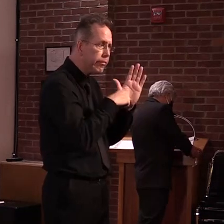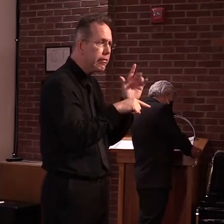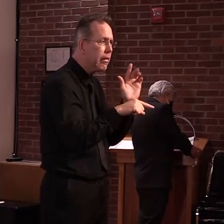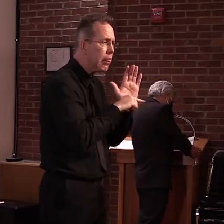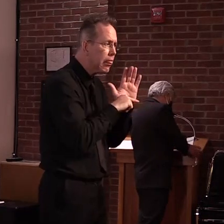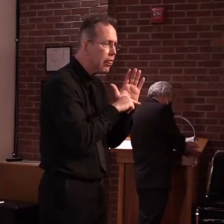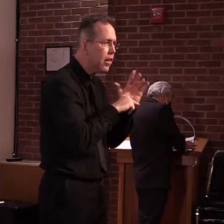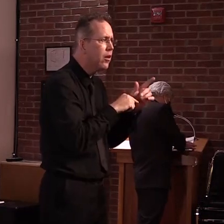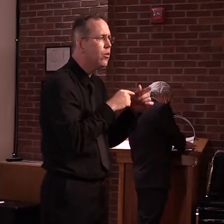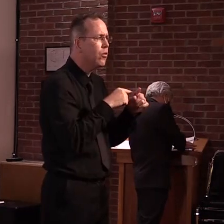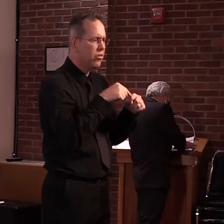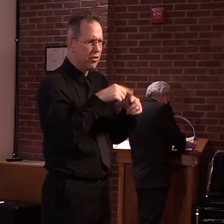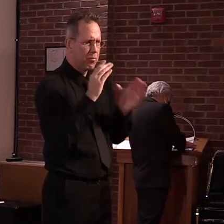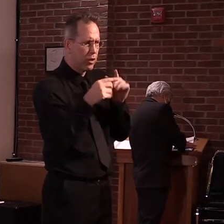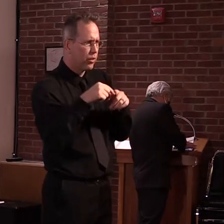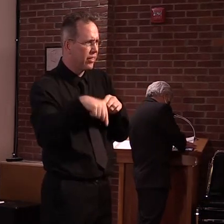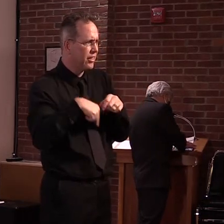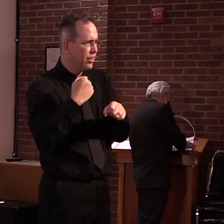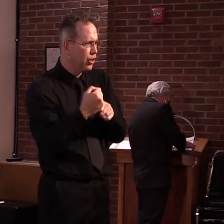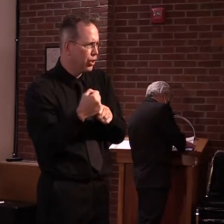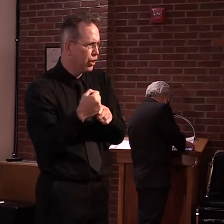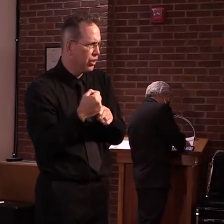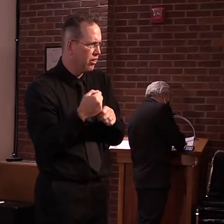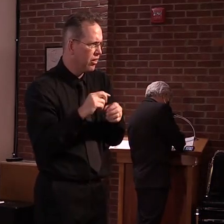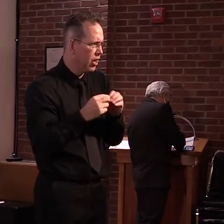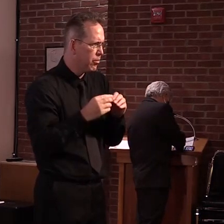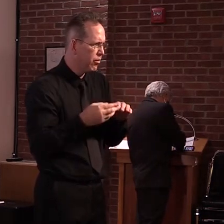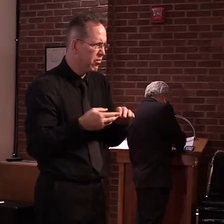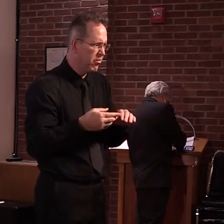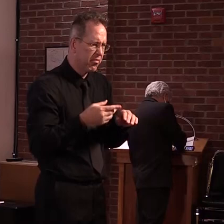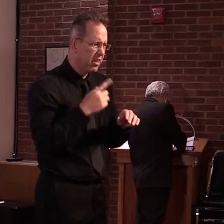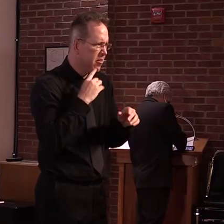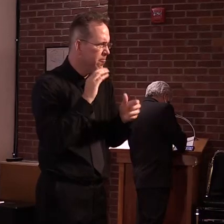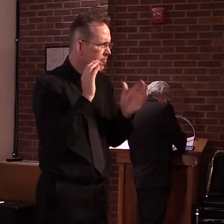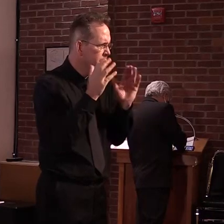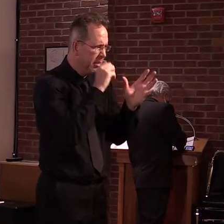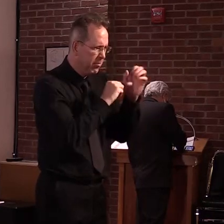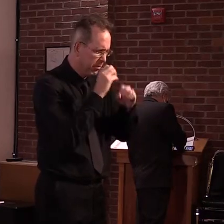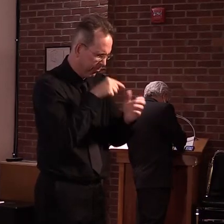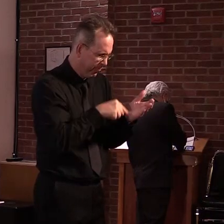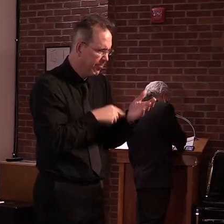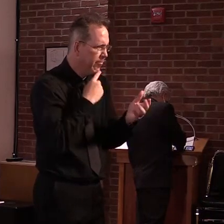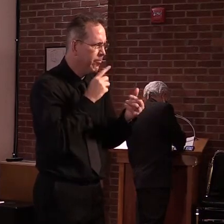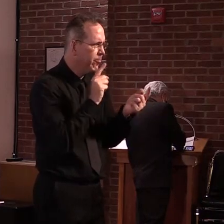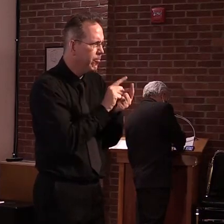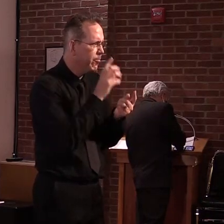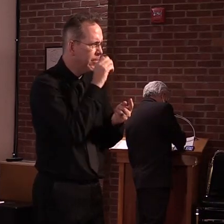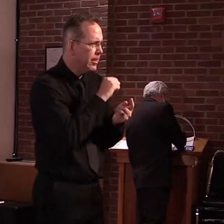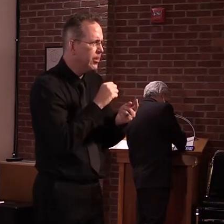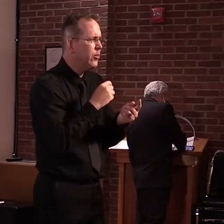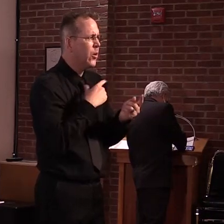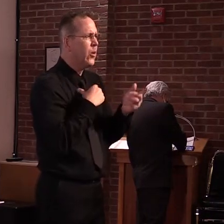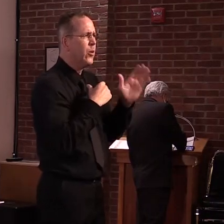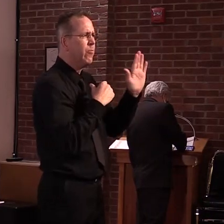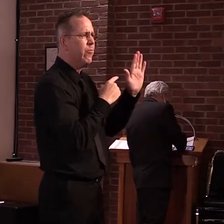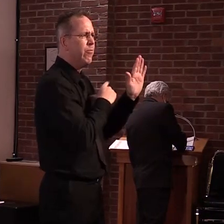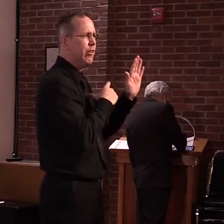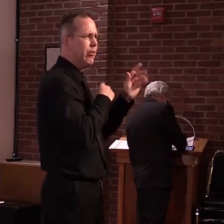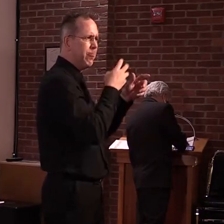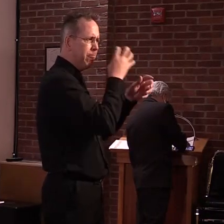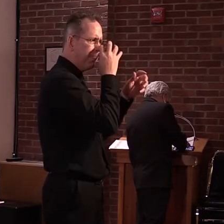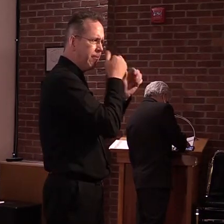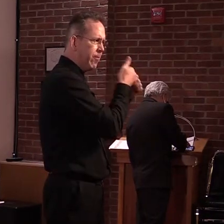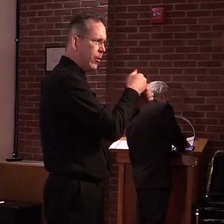leave out quite a lot of people. We are hoping to not have that criteria in there, but we are working on other eligibility